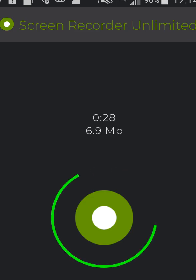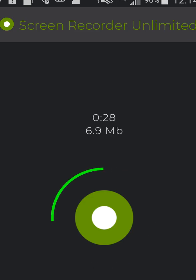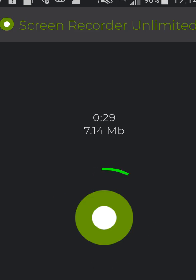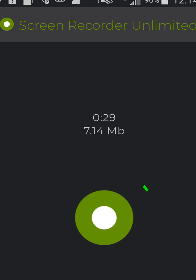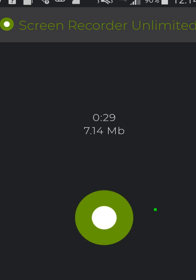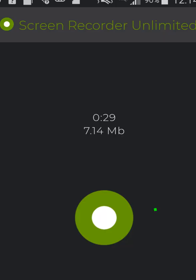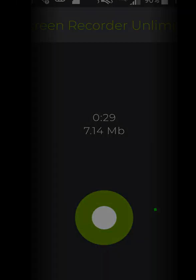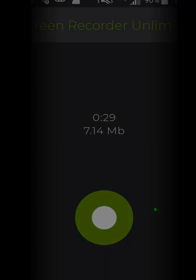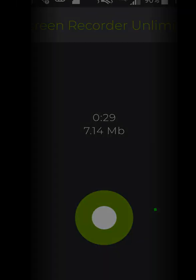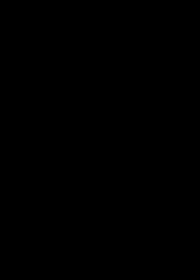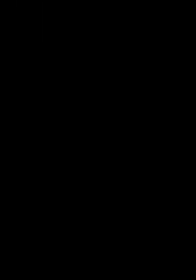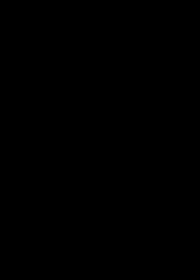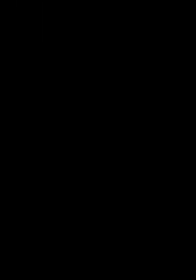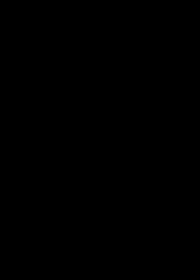to spend time